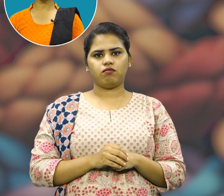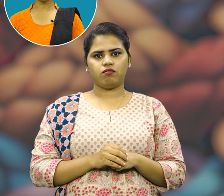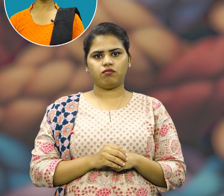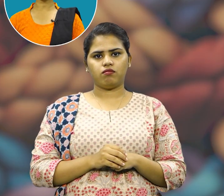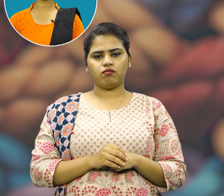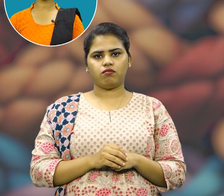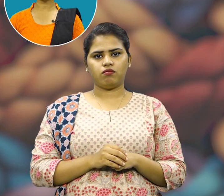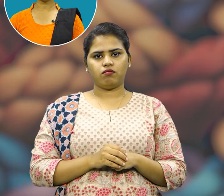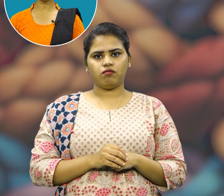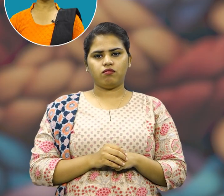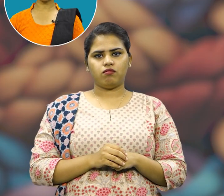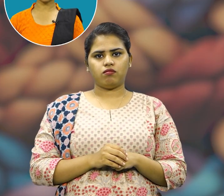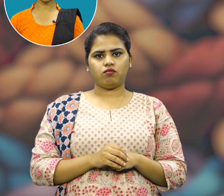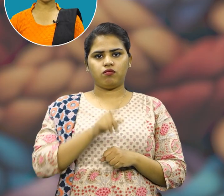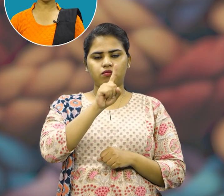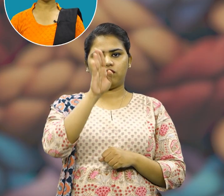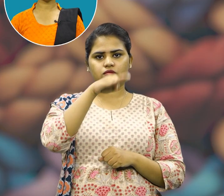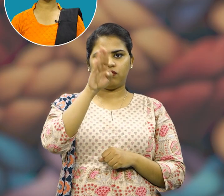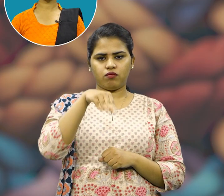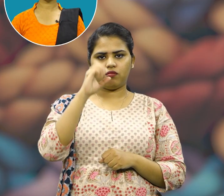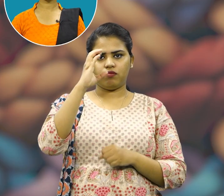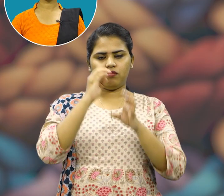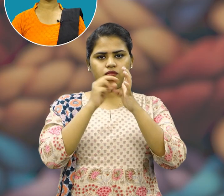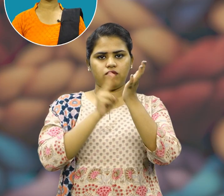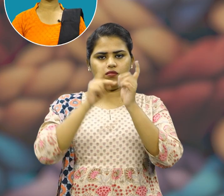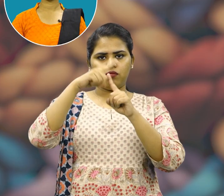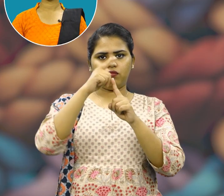Towards the end of the 19th century,